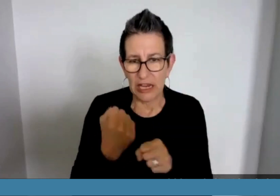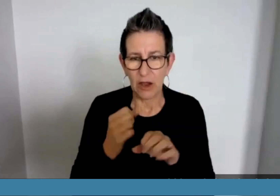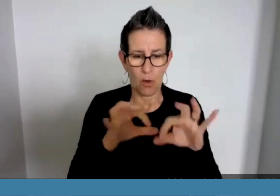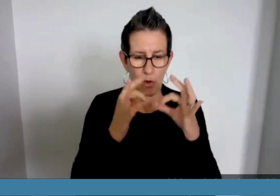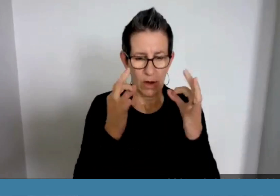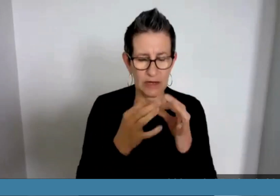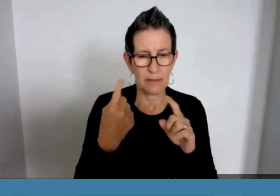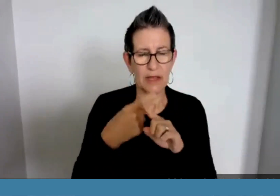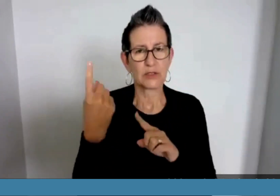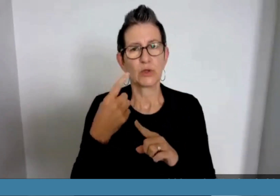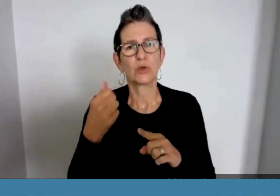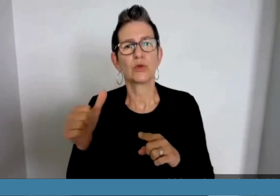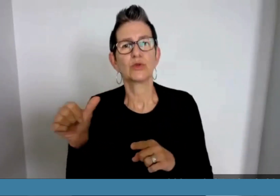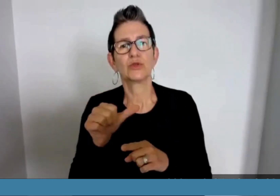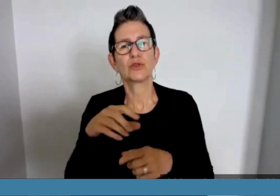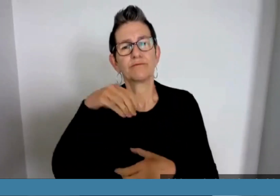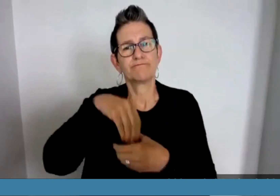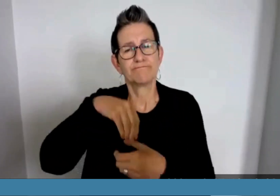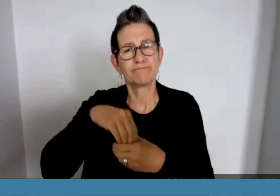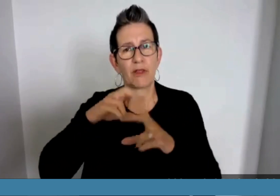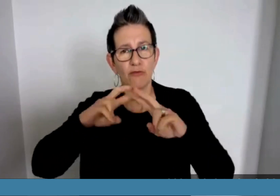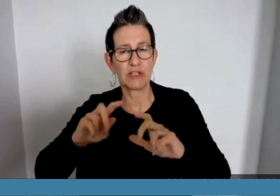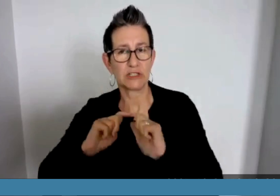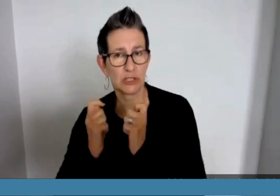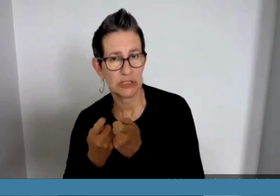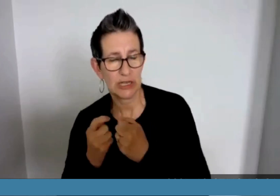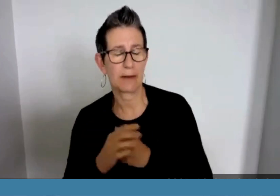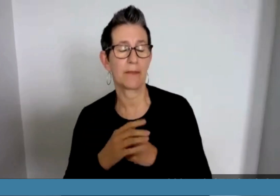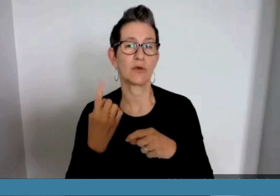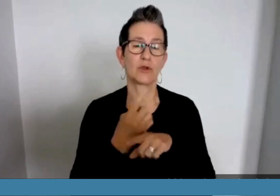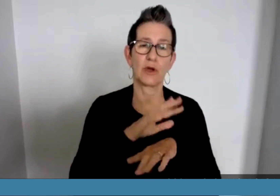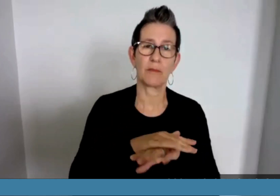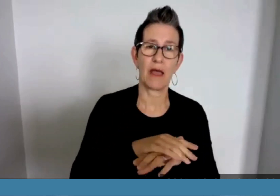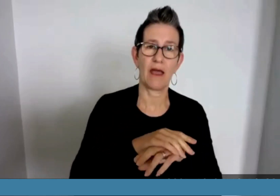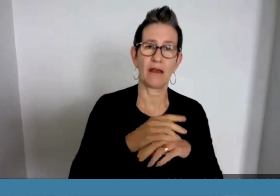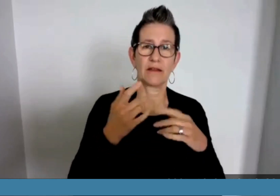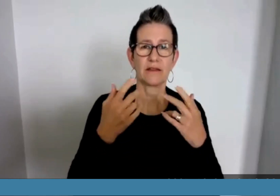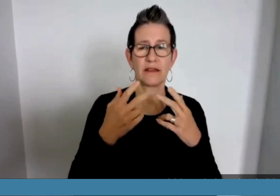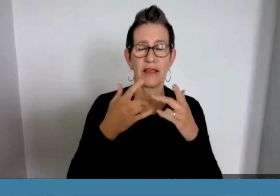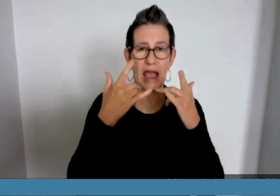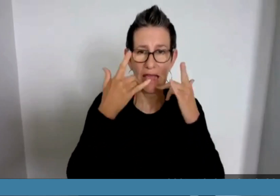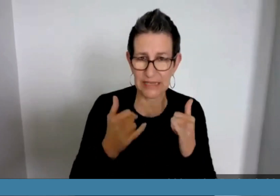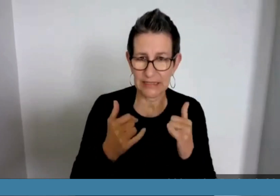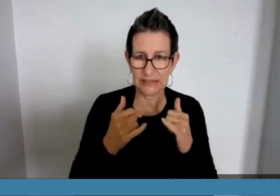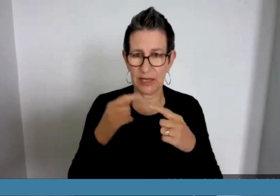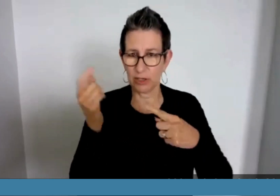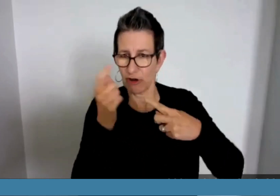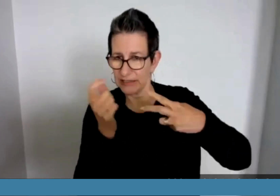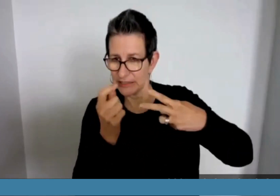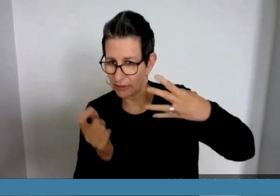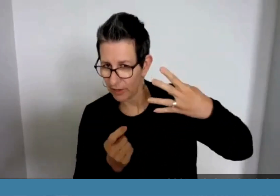team. We will discuss the assessment criterion and what we are looking for in